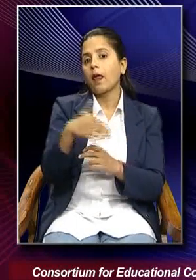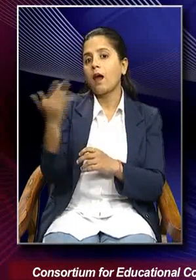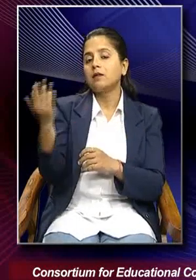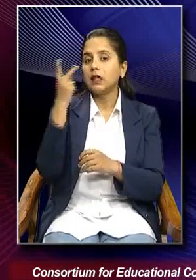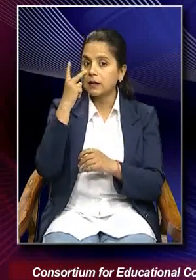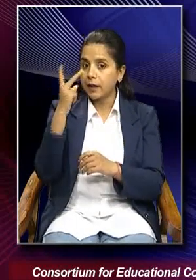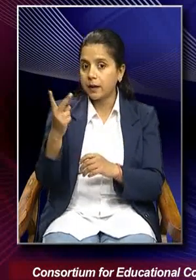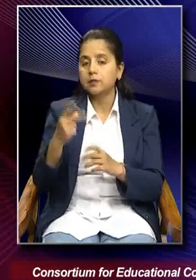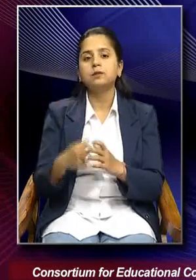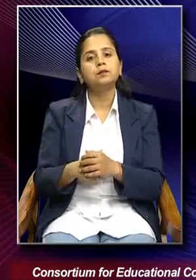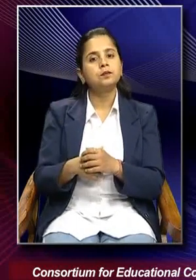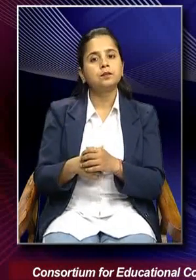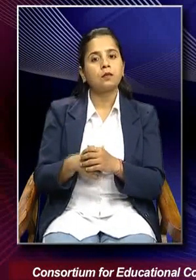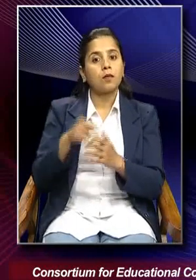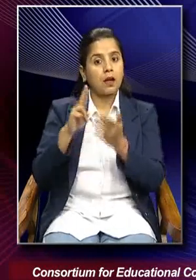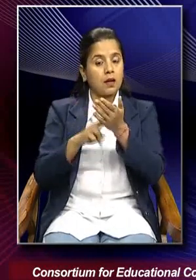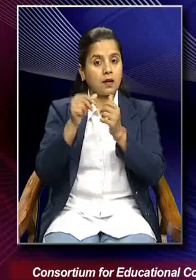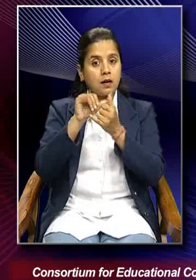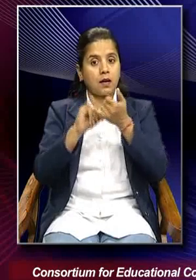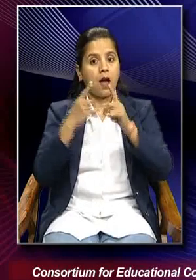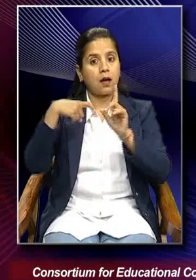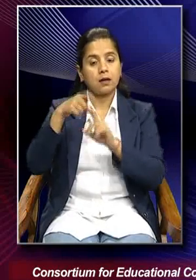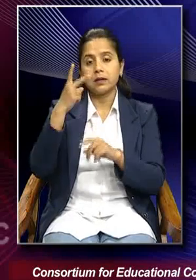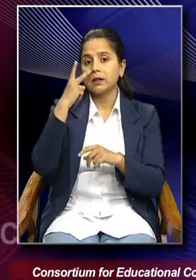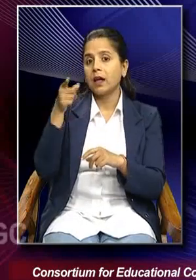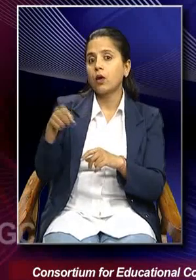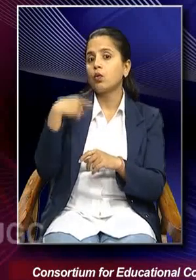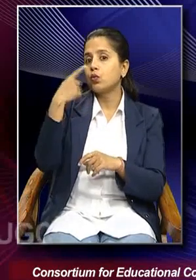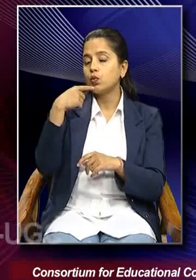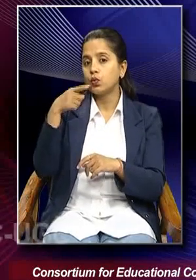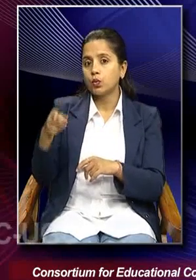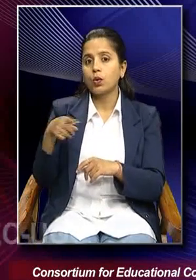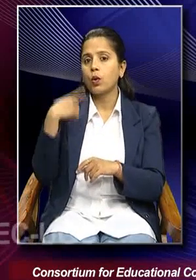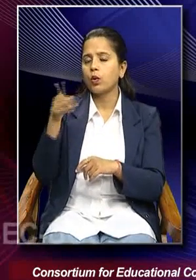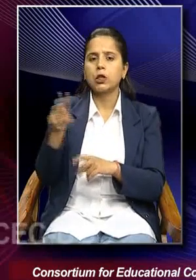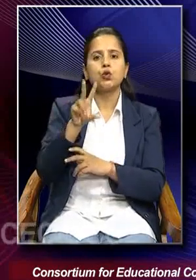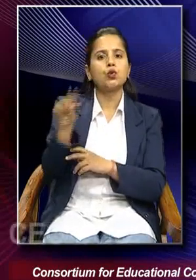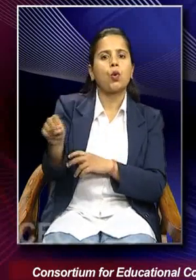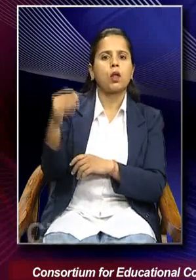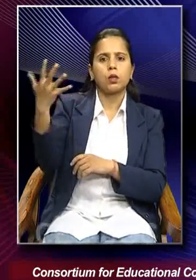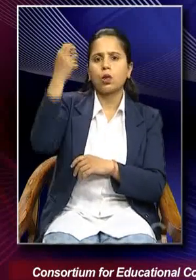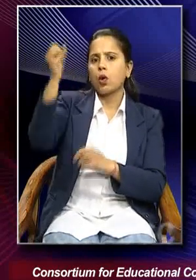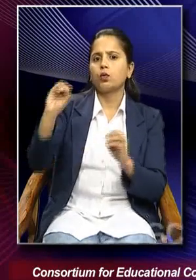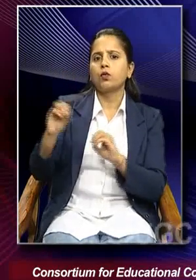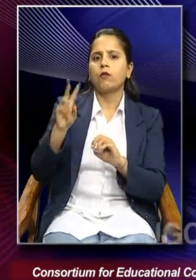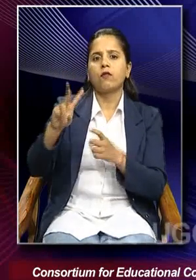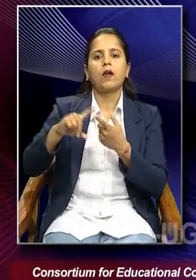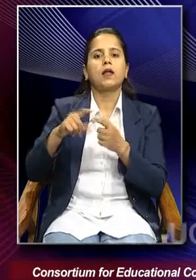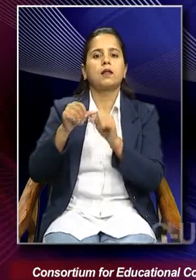hand, Nastic refers to those who deny the authority of